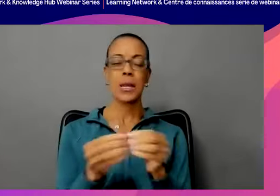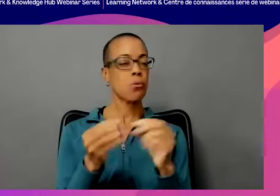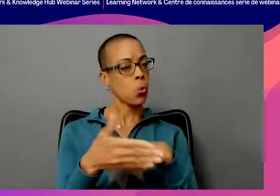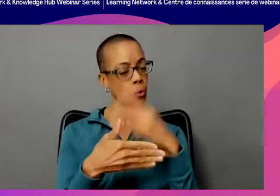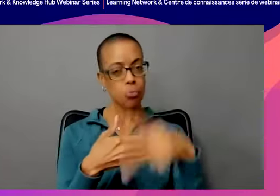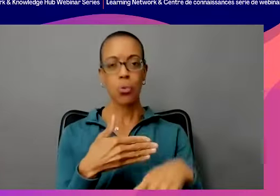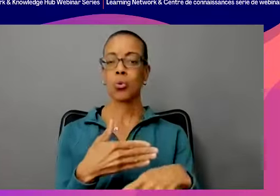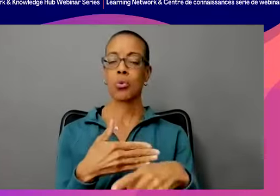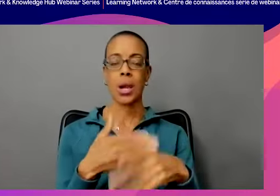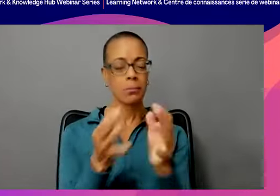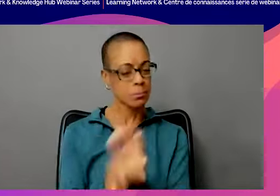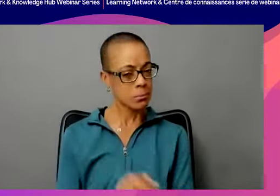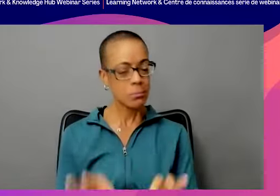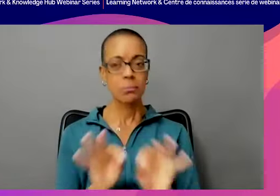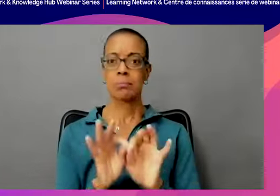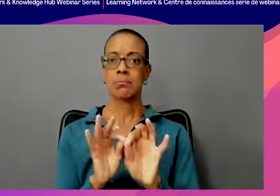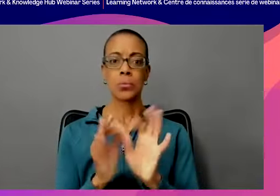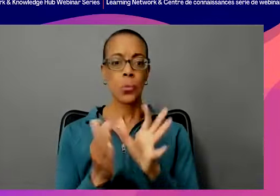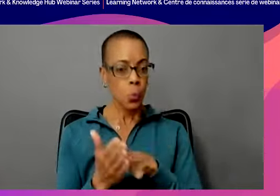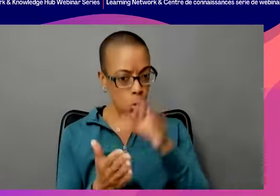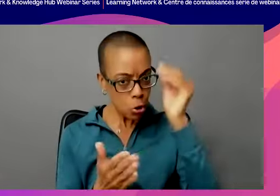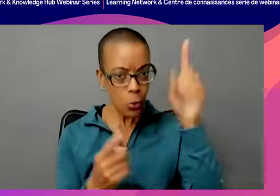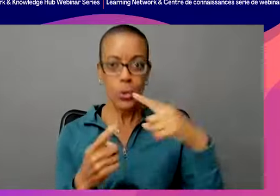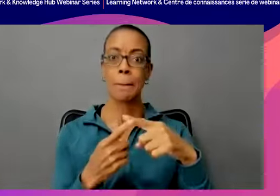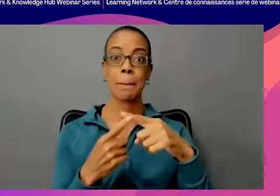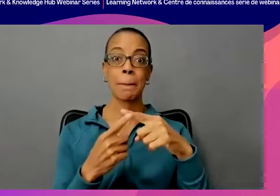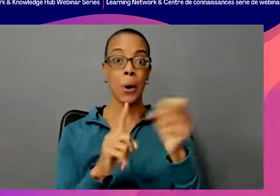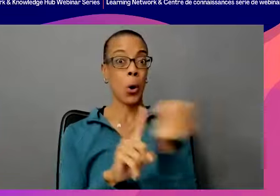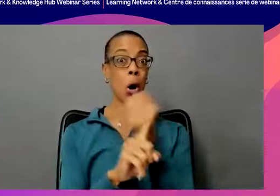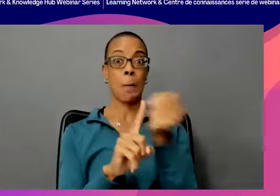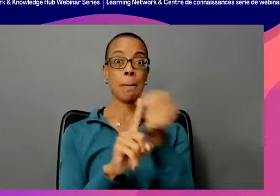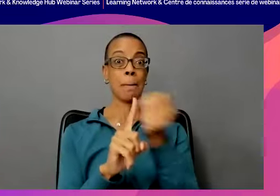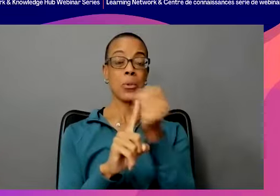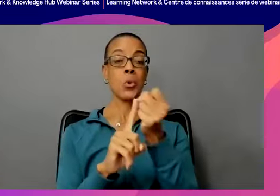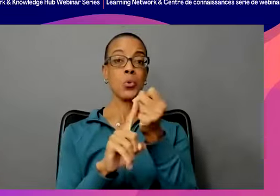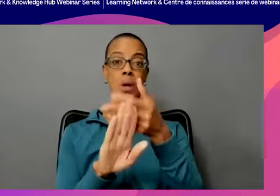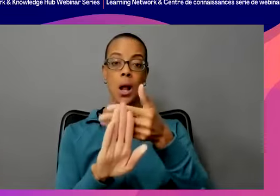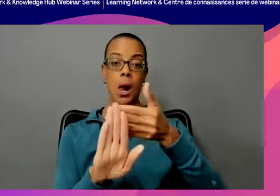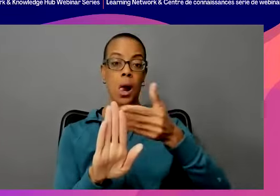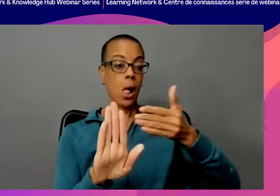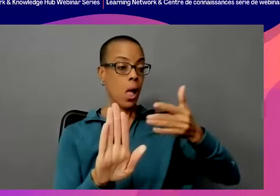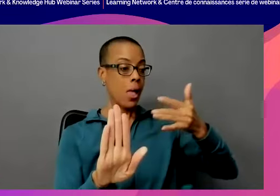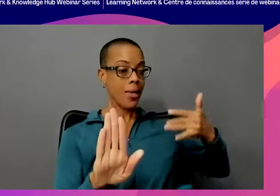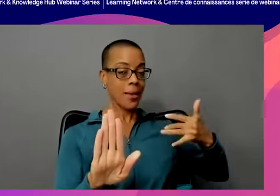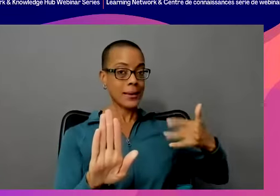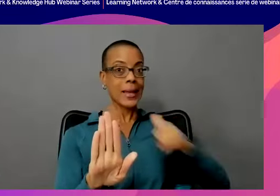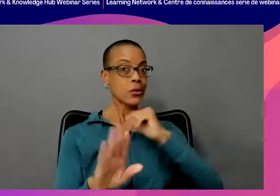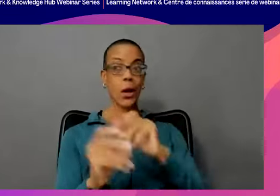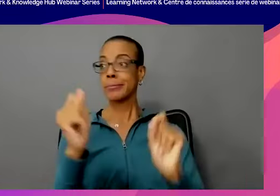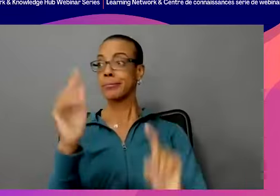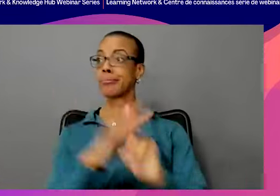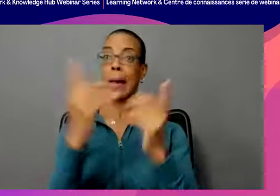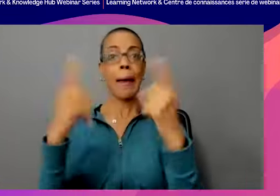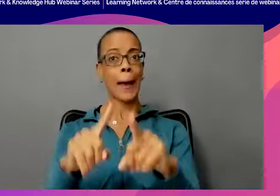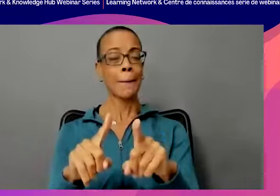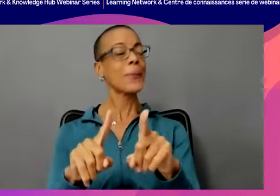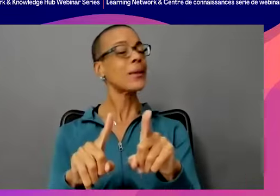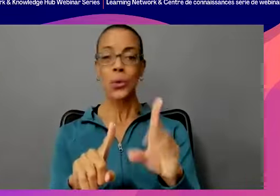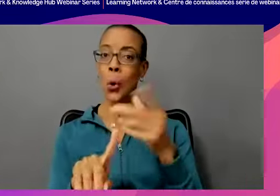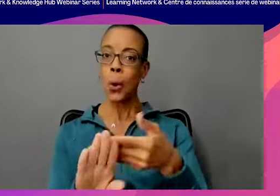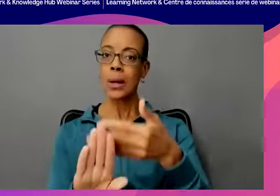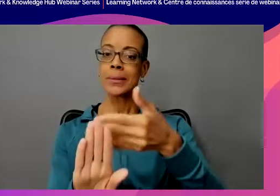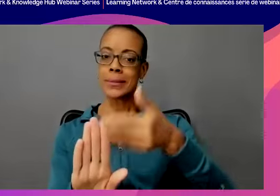we learn about the spiral of abuse. Abuse just doesn't happen. There's a spiral, and there's